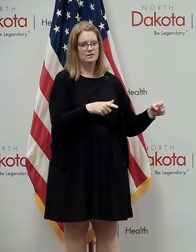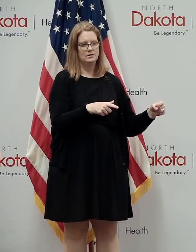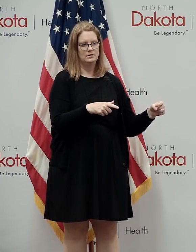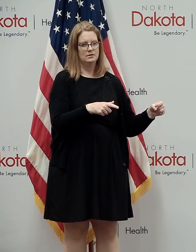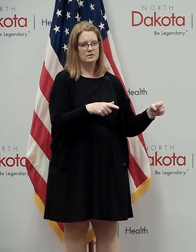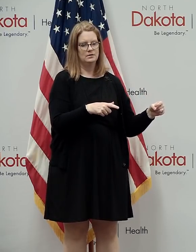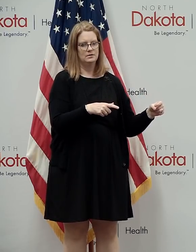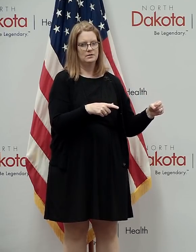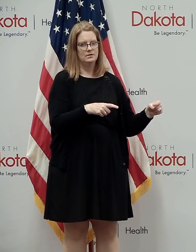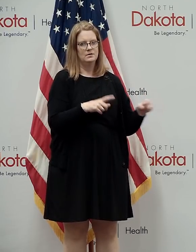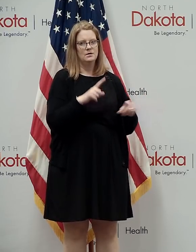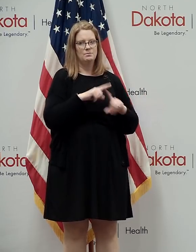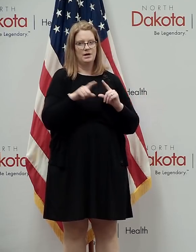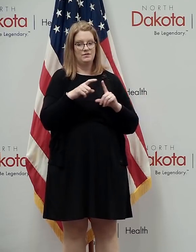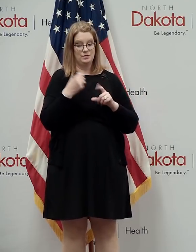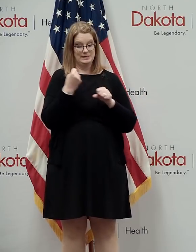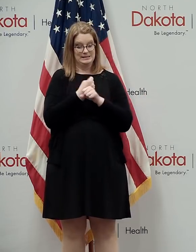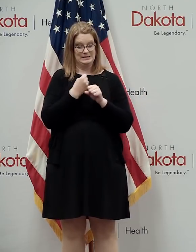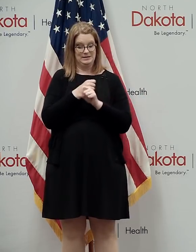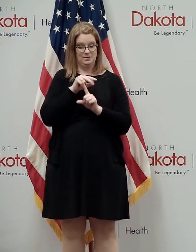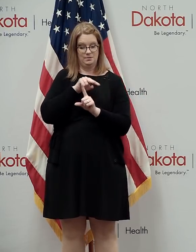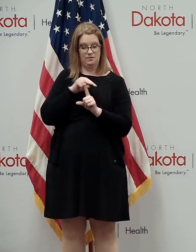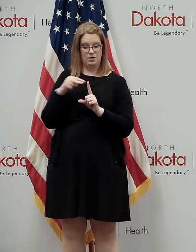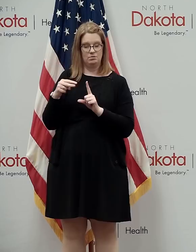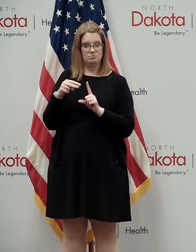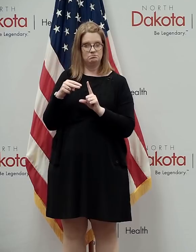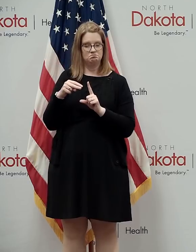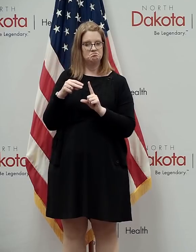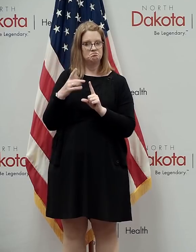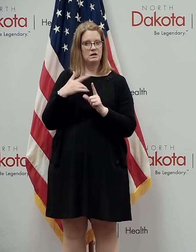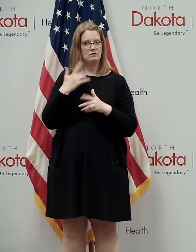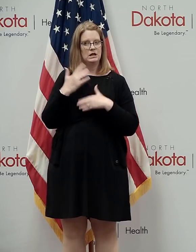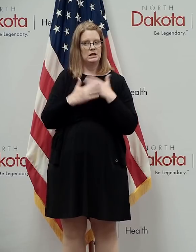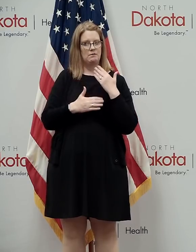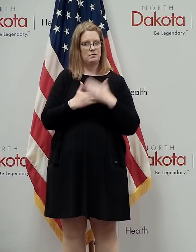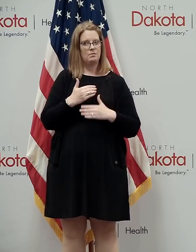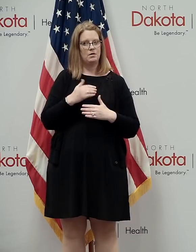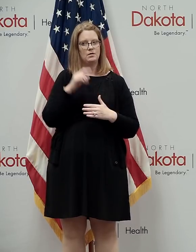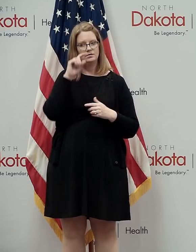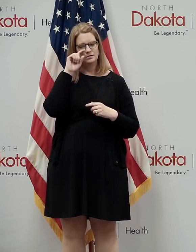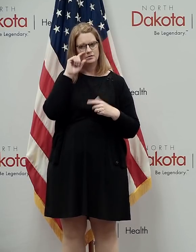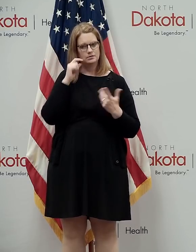from an actual statistical standpoint, we feel comfortable with our